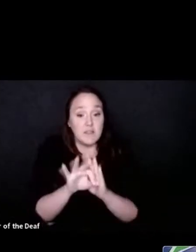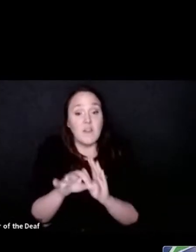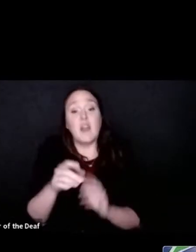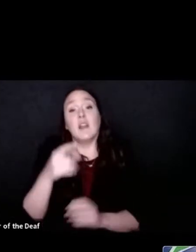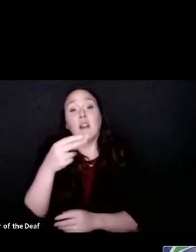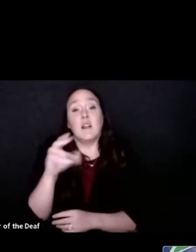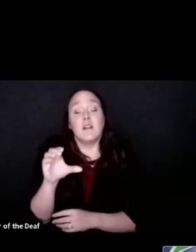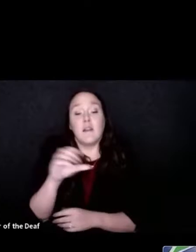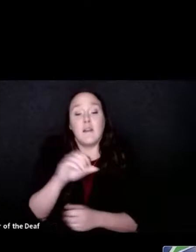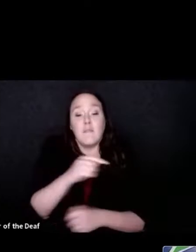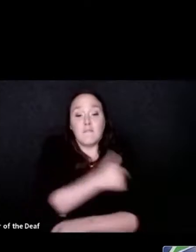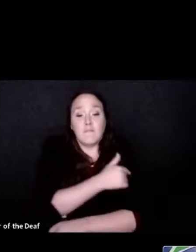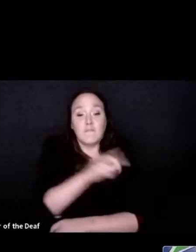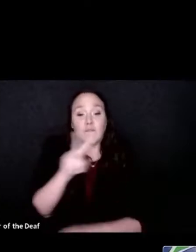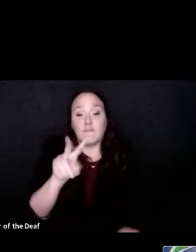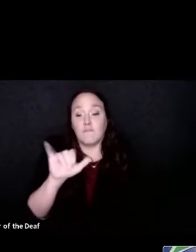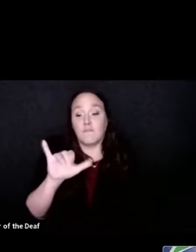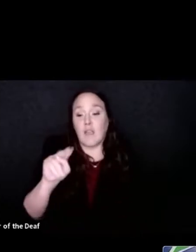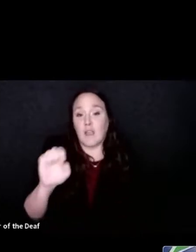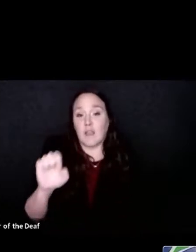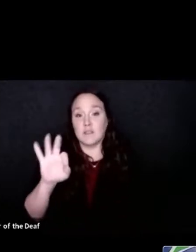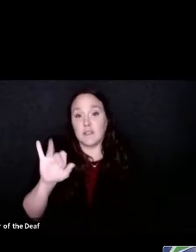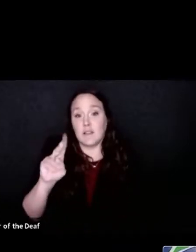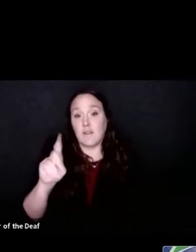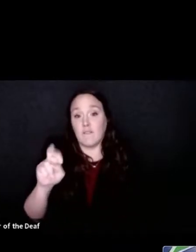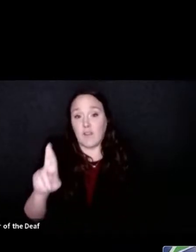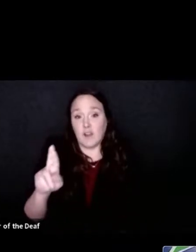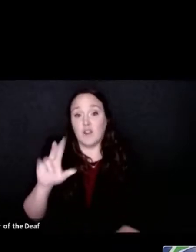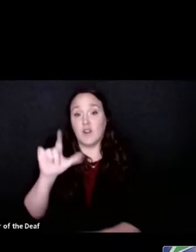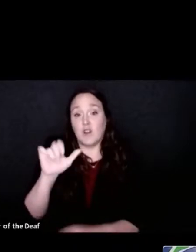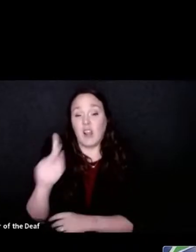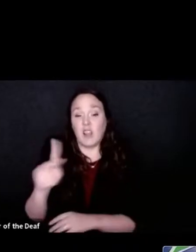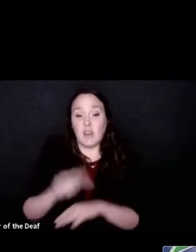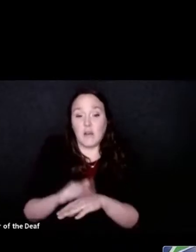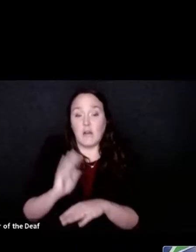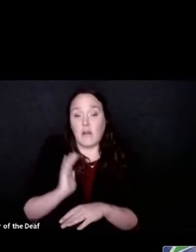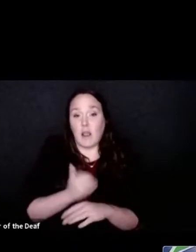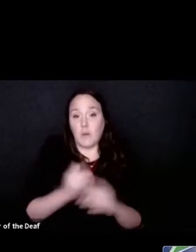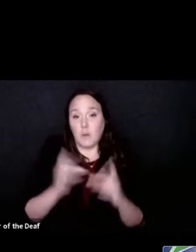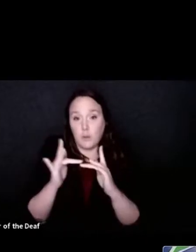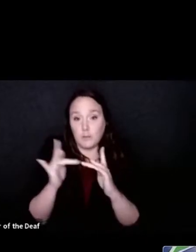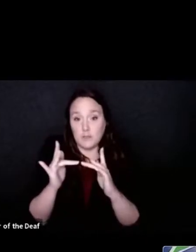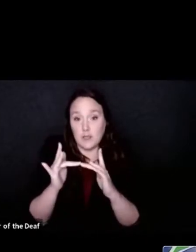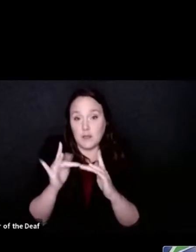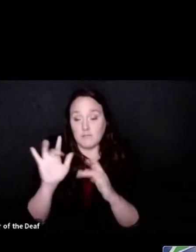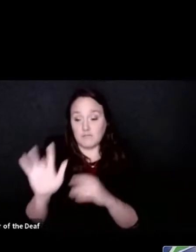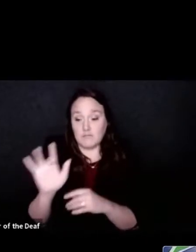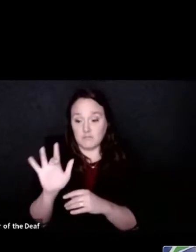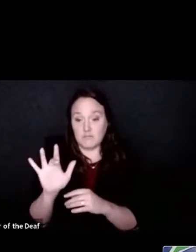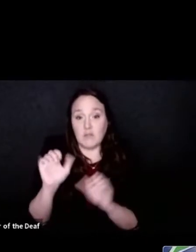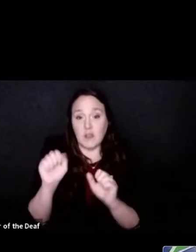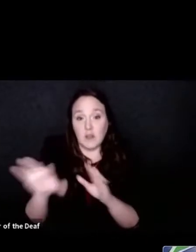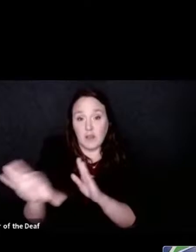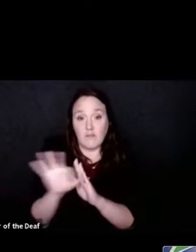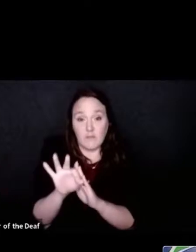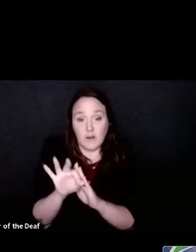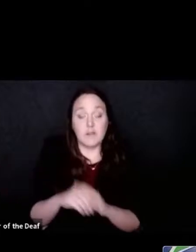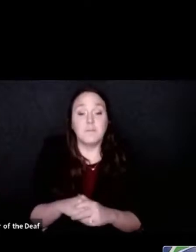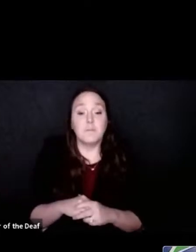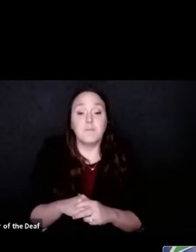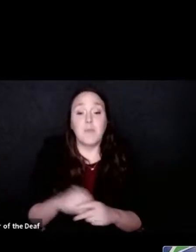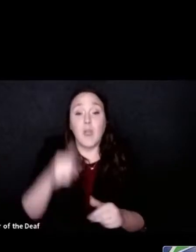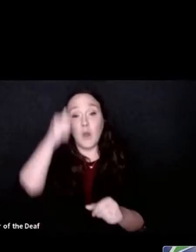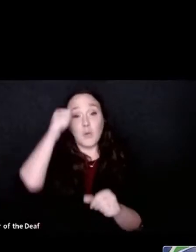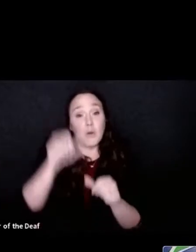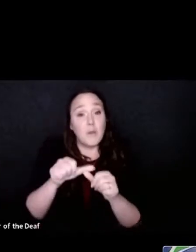Finder, and there's a link to that website on our website as well. And remember, getting vaccinated